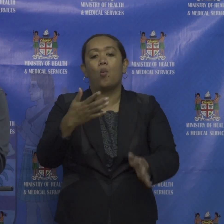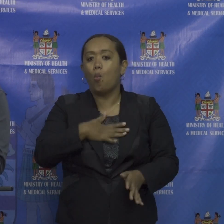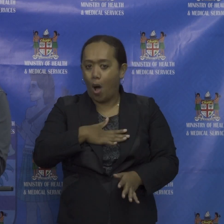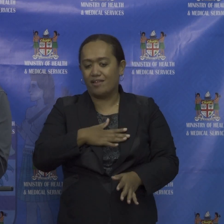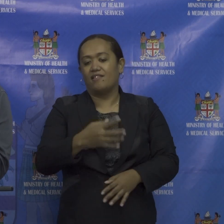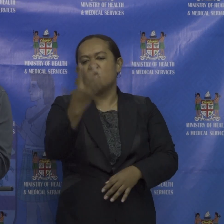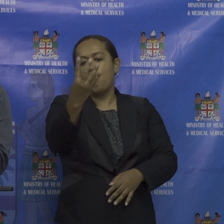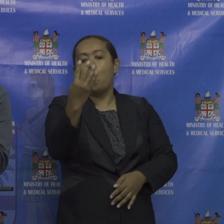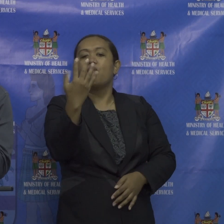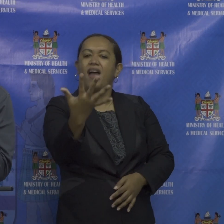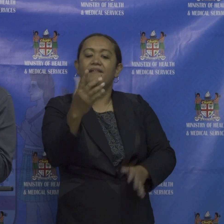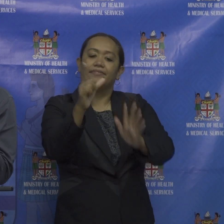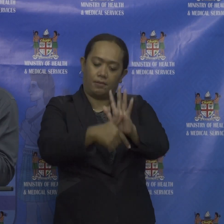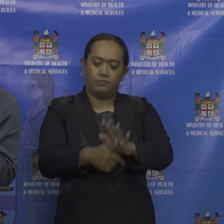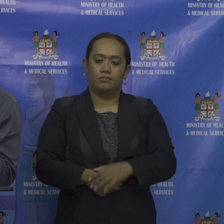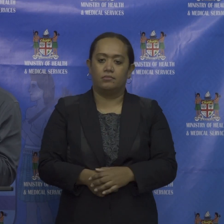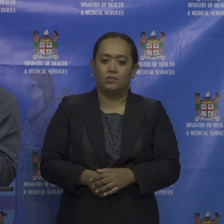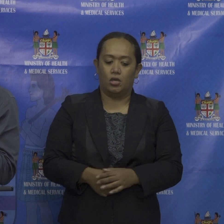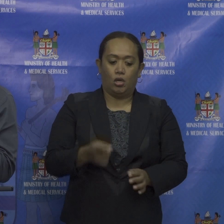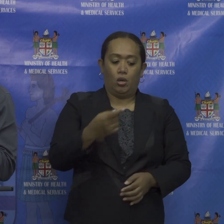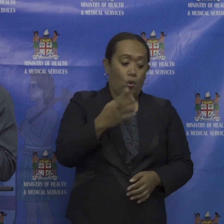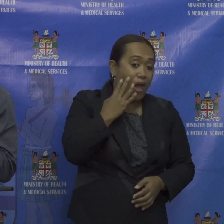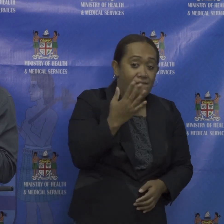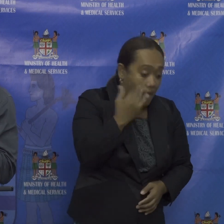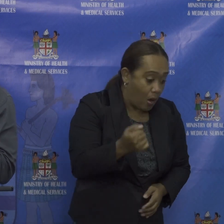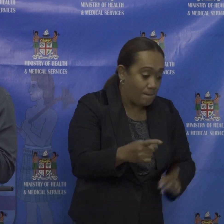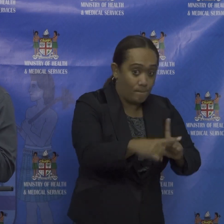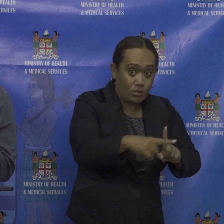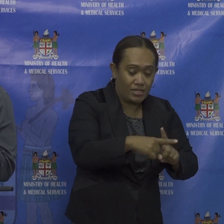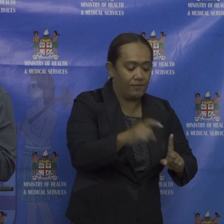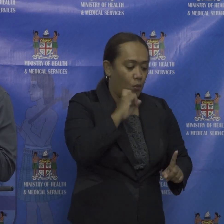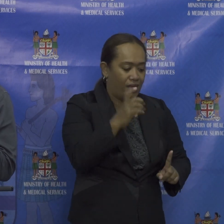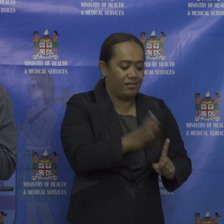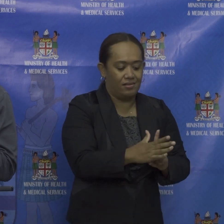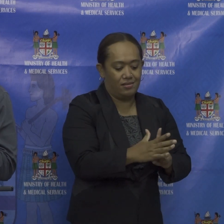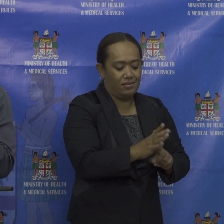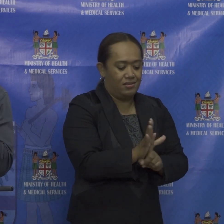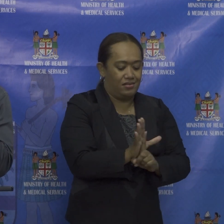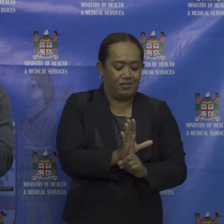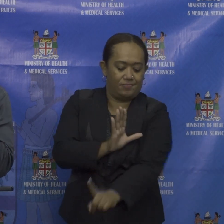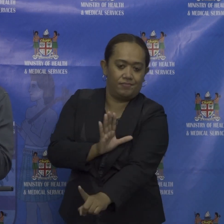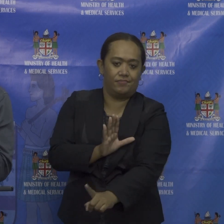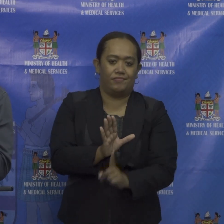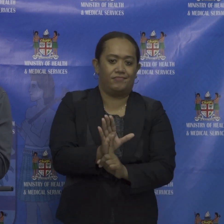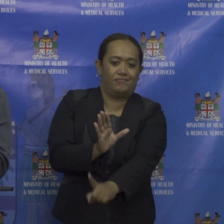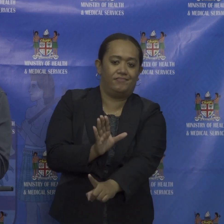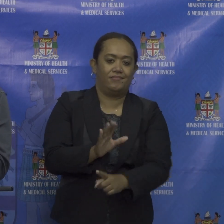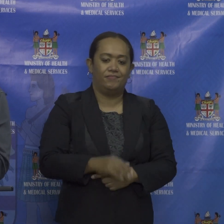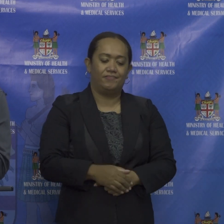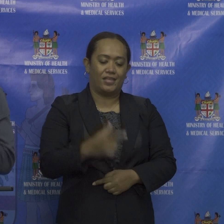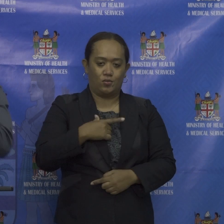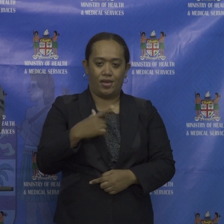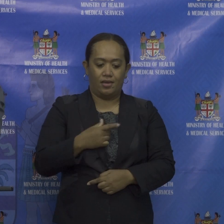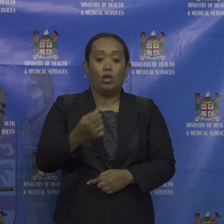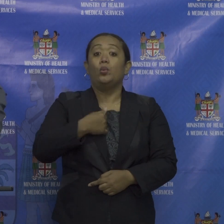forth. And as you get more positives, you put them out into the isolation place until we can get a true